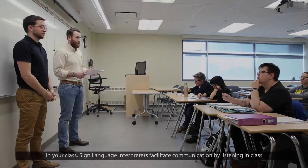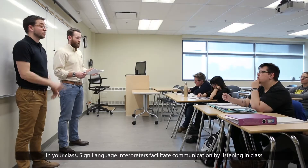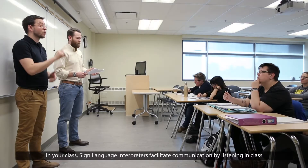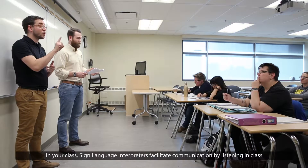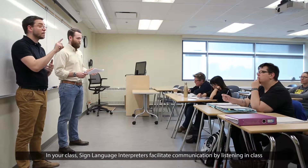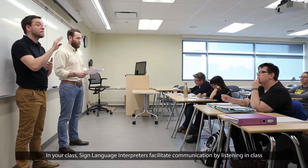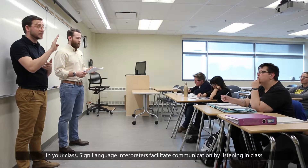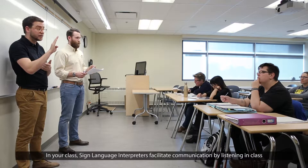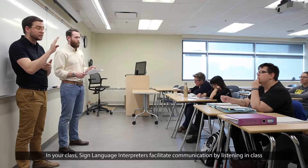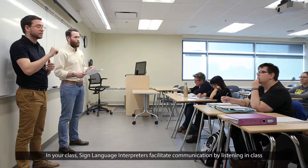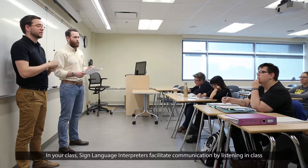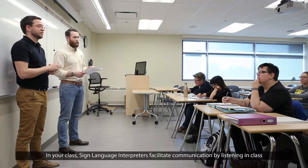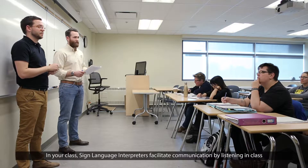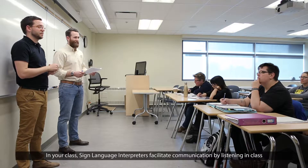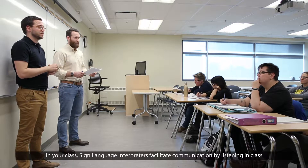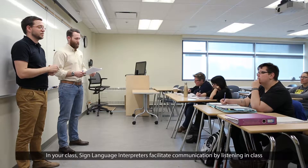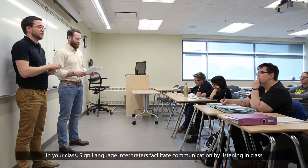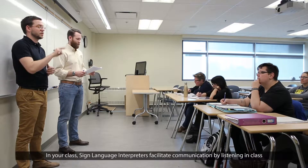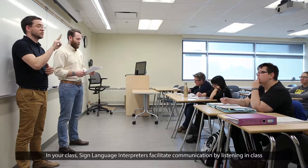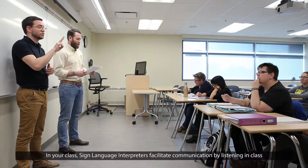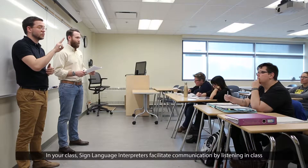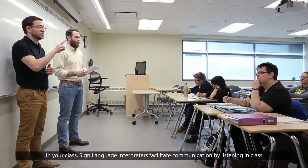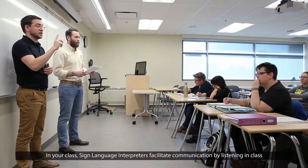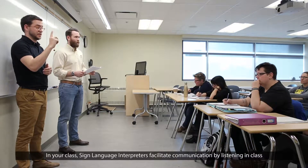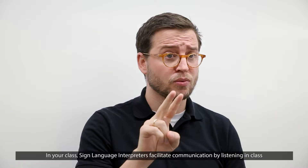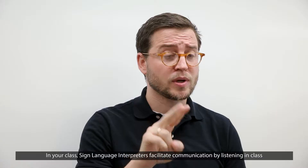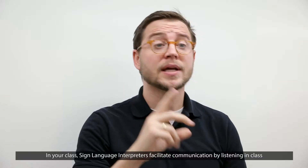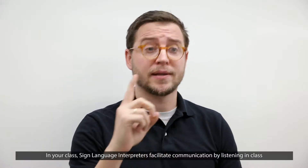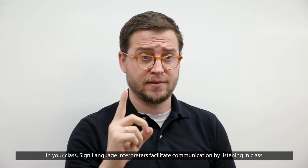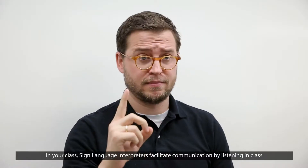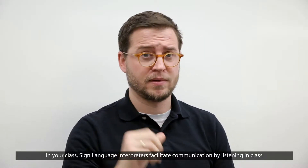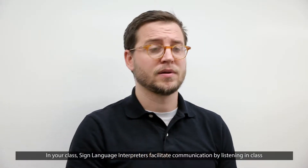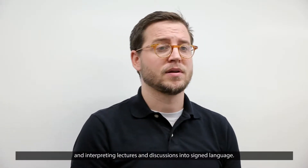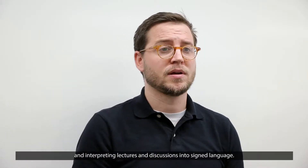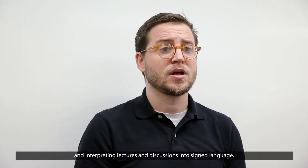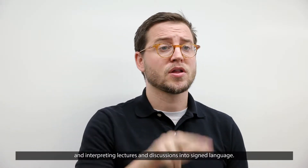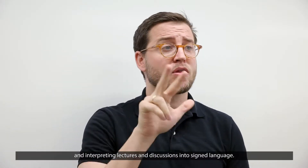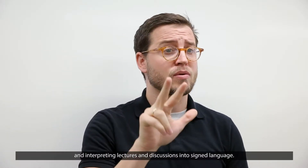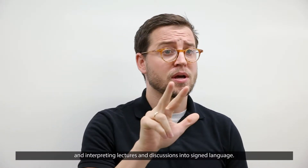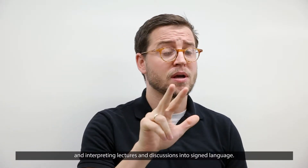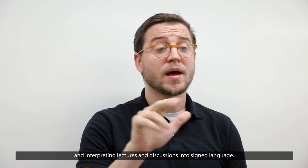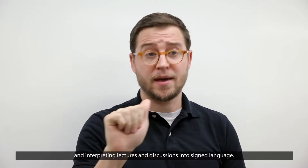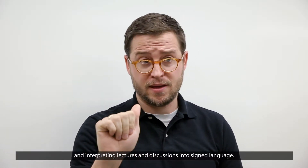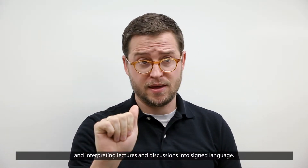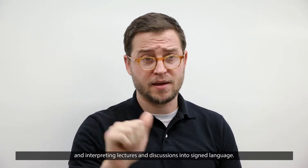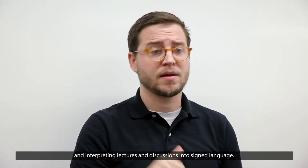In your class, sign language interpreters facilitate communication by listening in class and interpreting lectures and discussion into